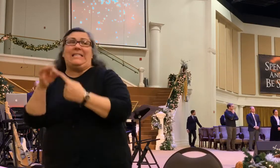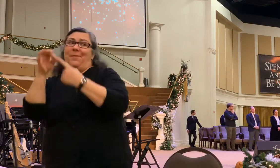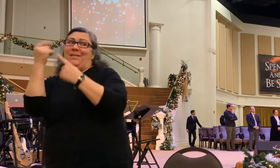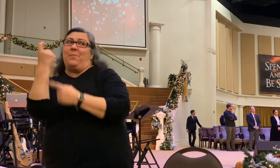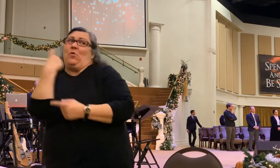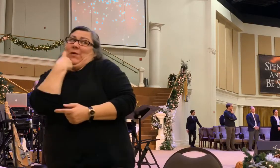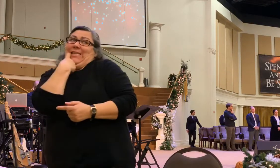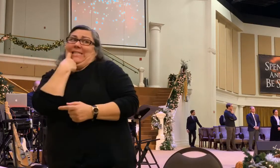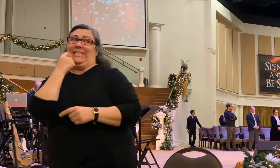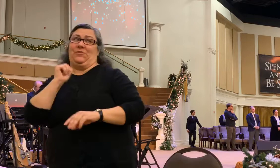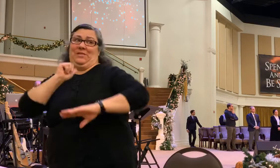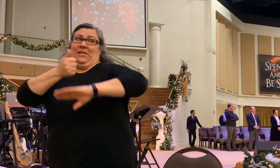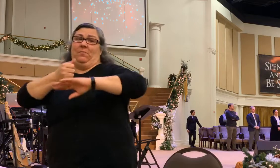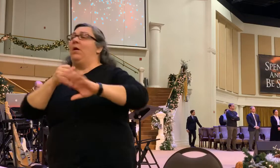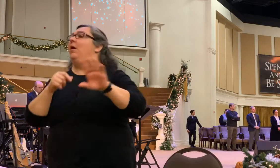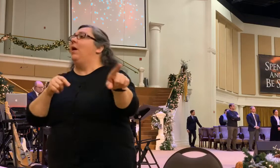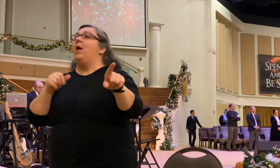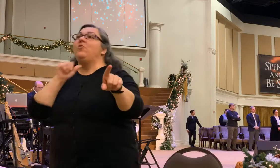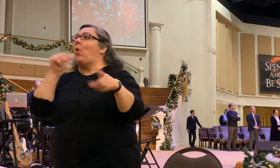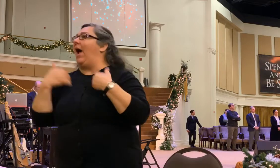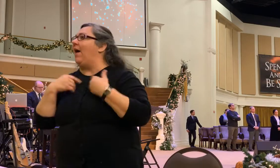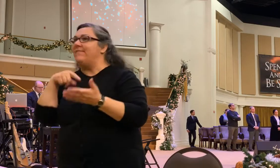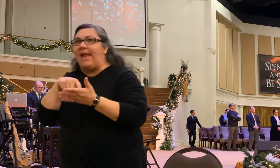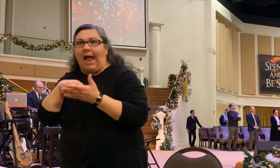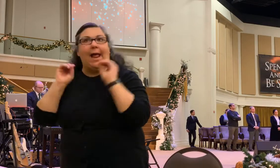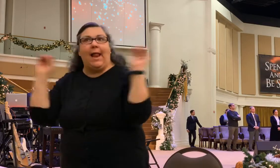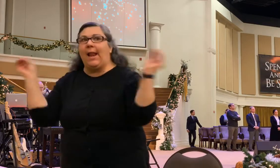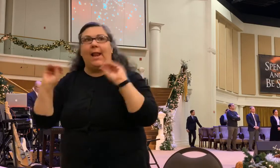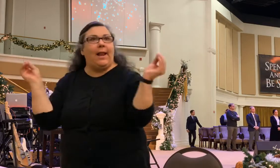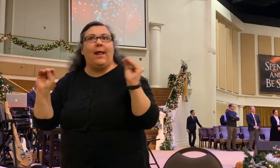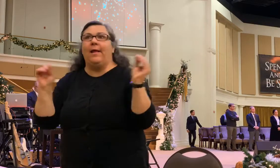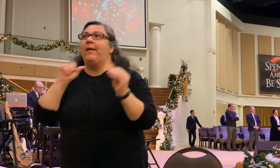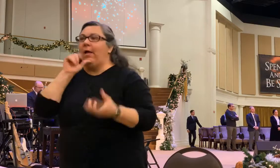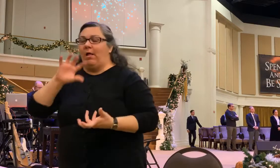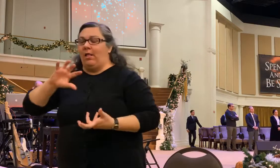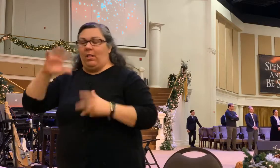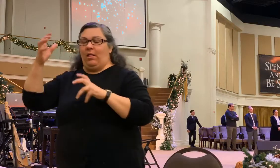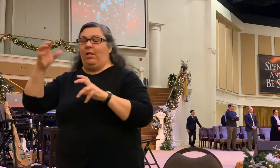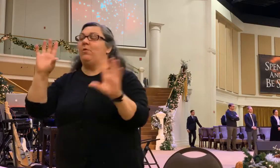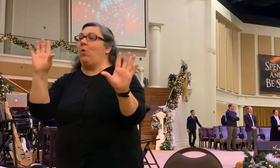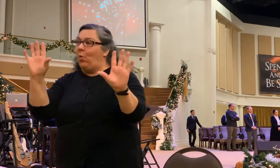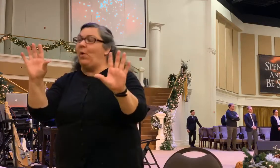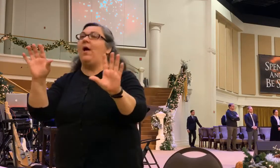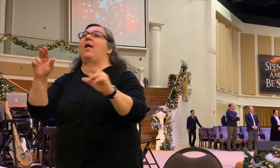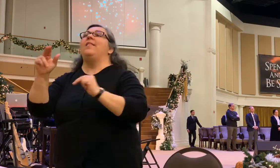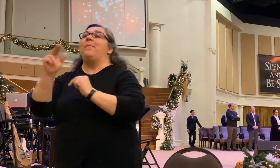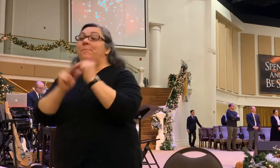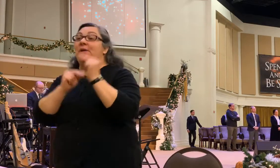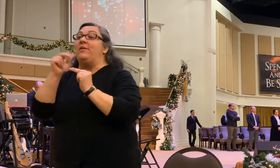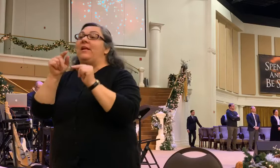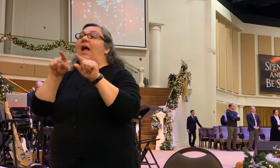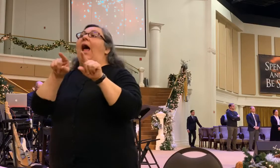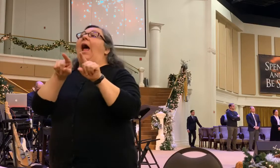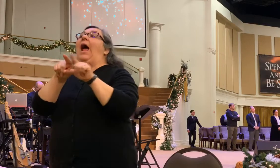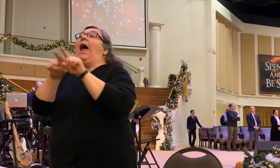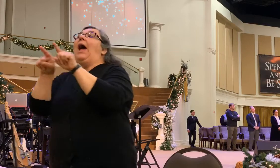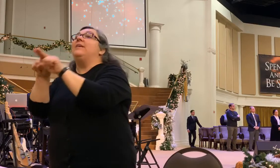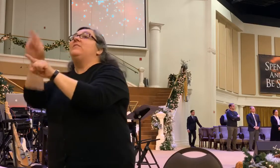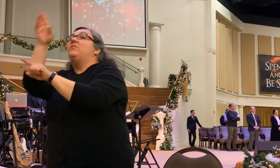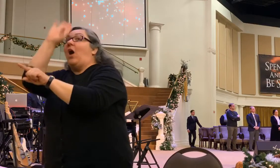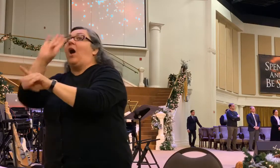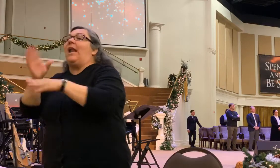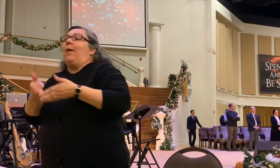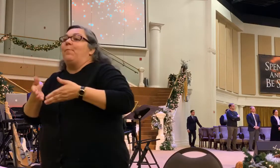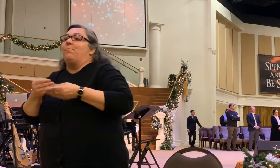days. They're not in debt, they're not upside down. They have built this as God has provided. And when